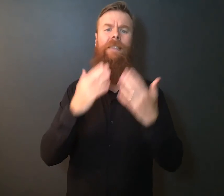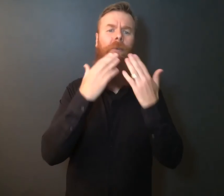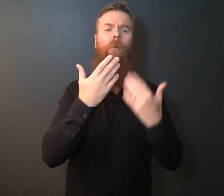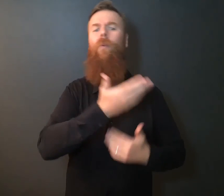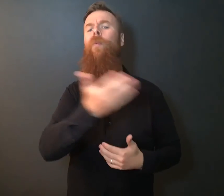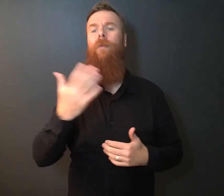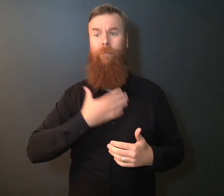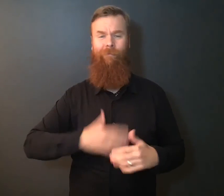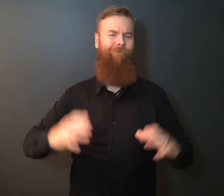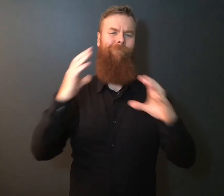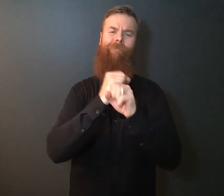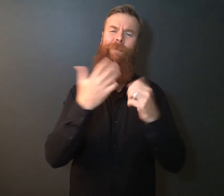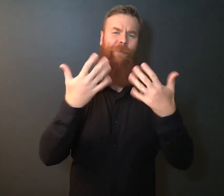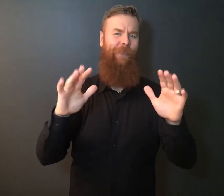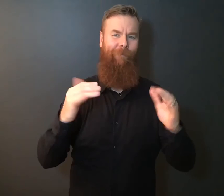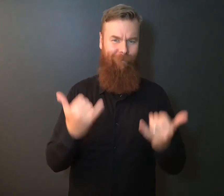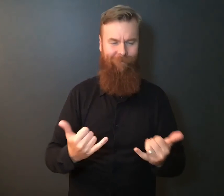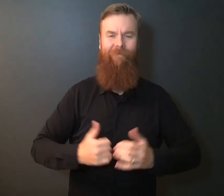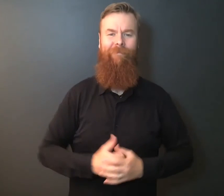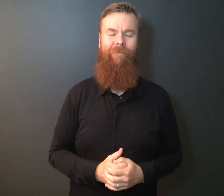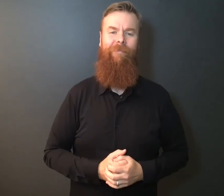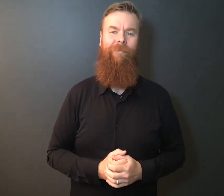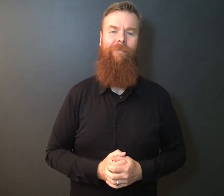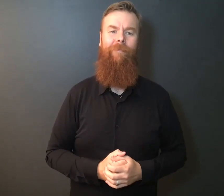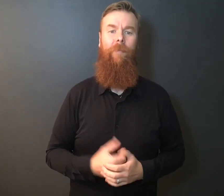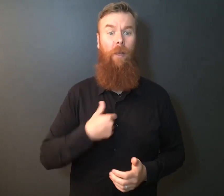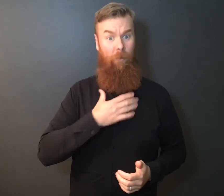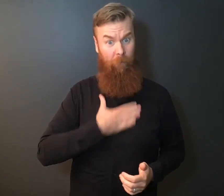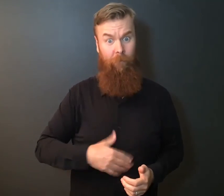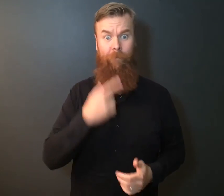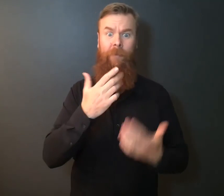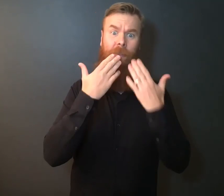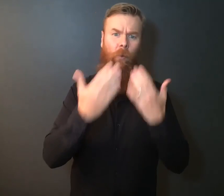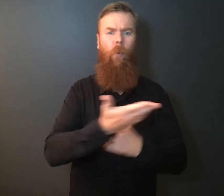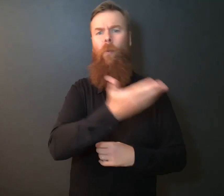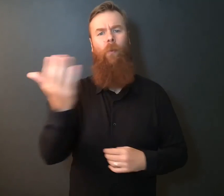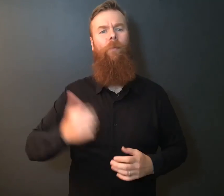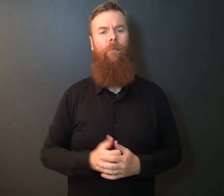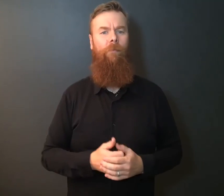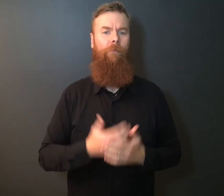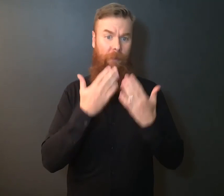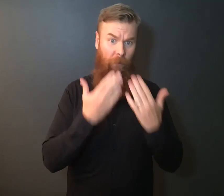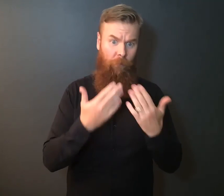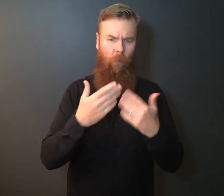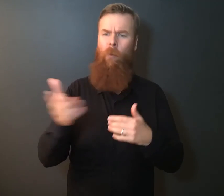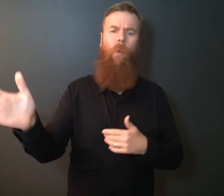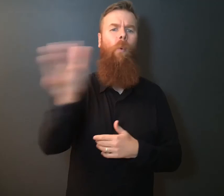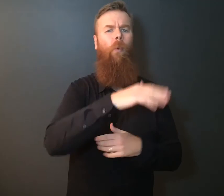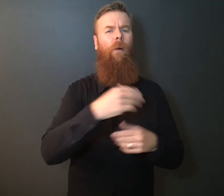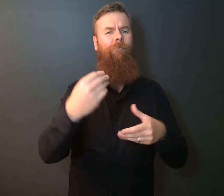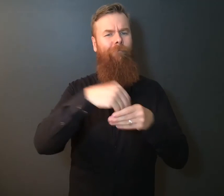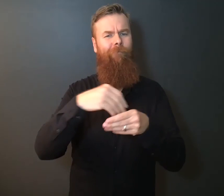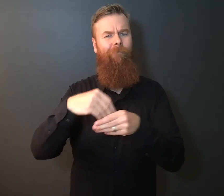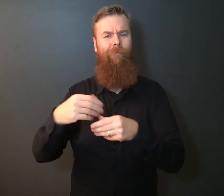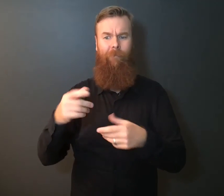you. But just for my side to say that I thank you all of you for for being here, for giving your